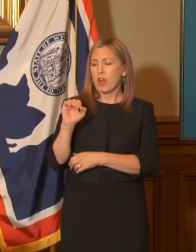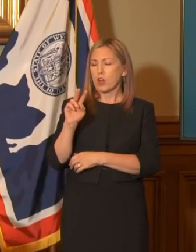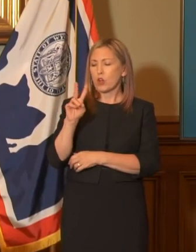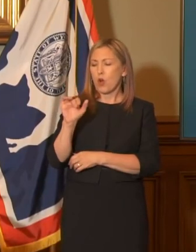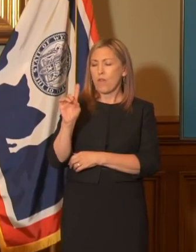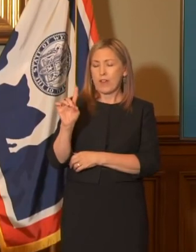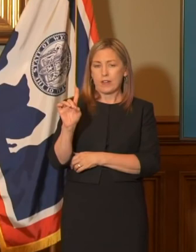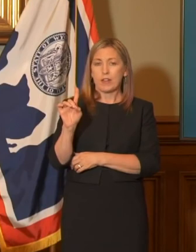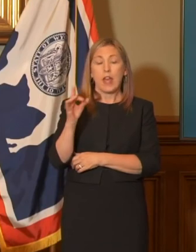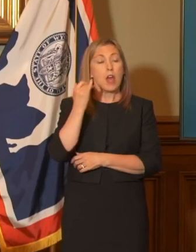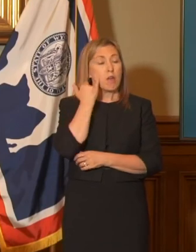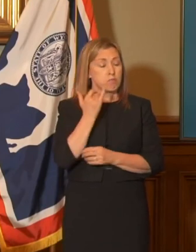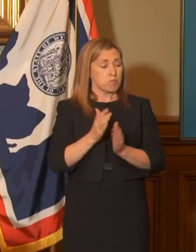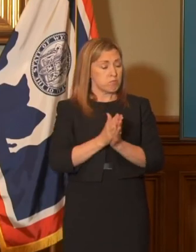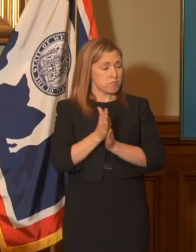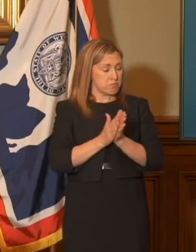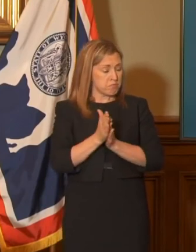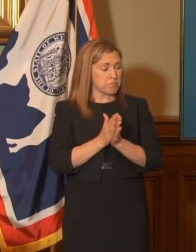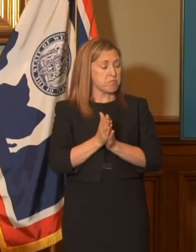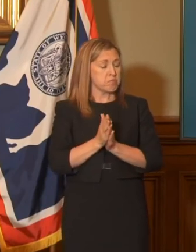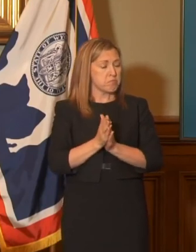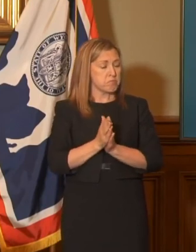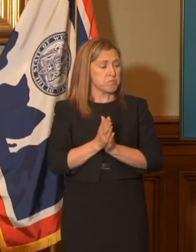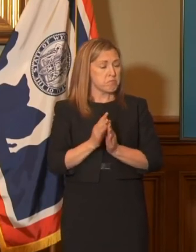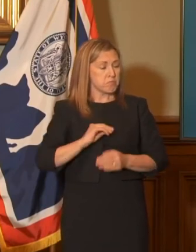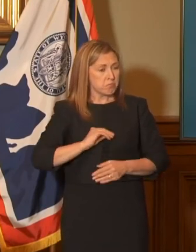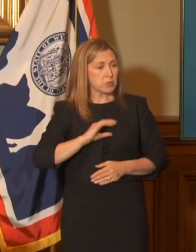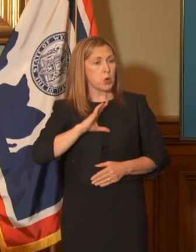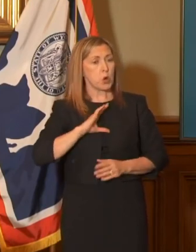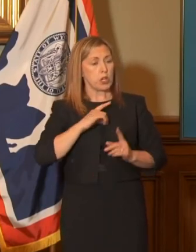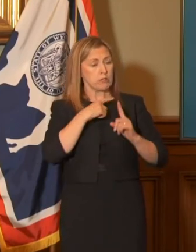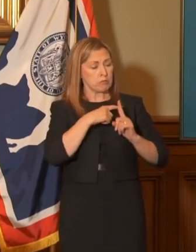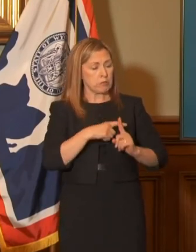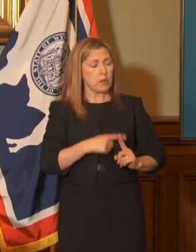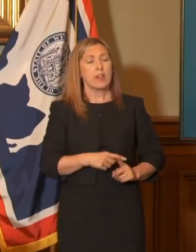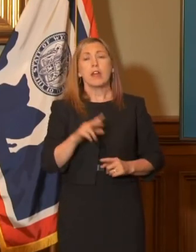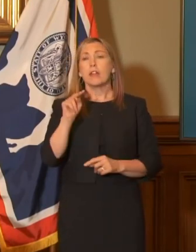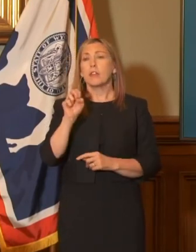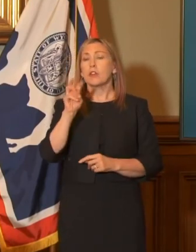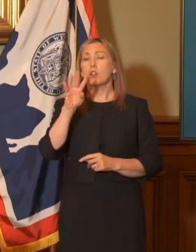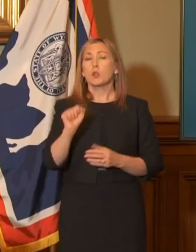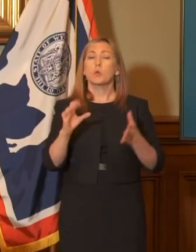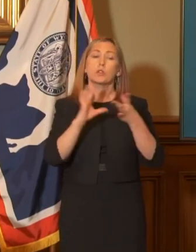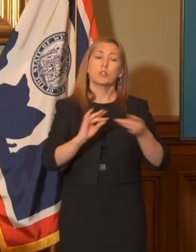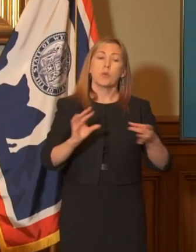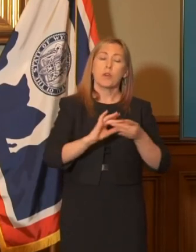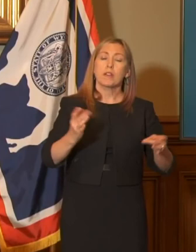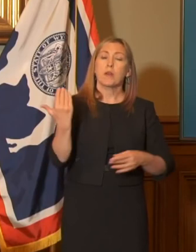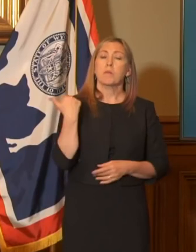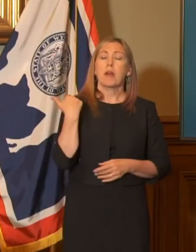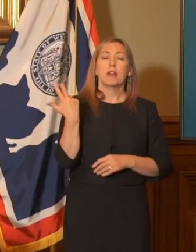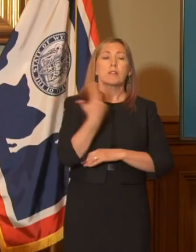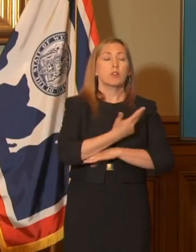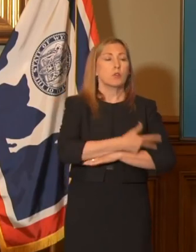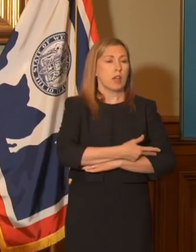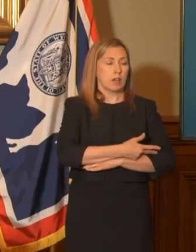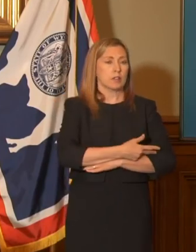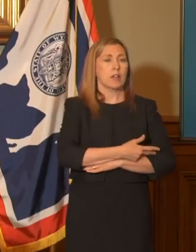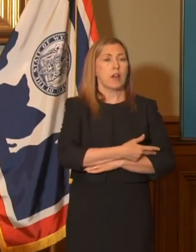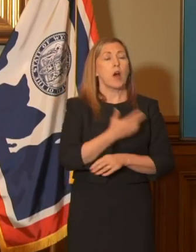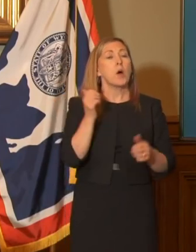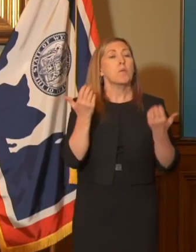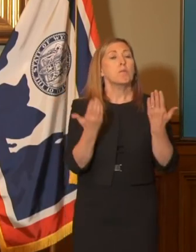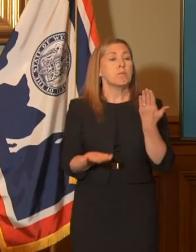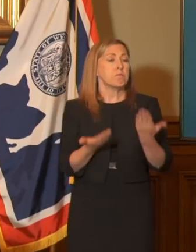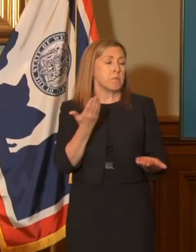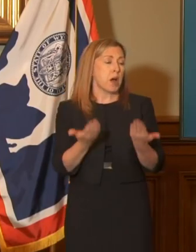We're encouraged by some of the news stories that we've heard the last few days about possible ways to reduce the